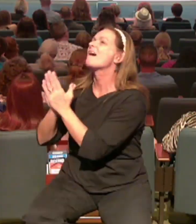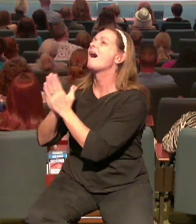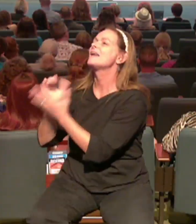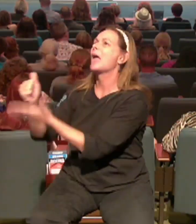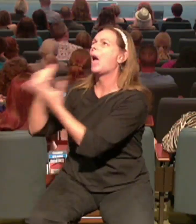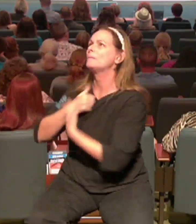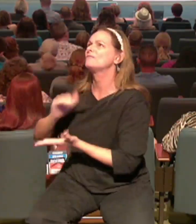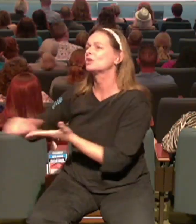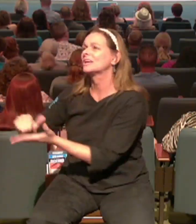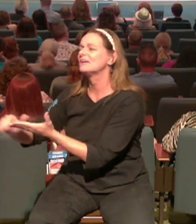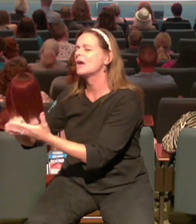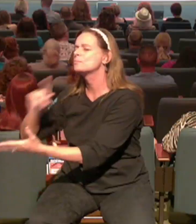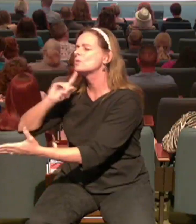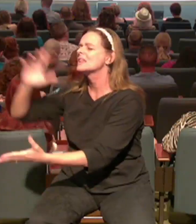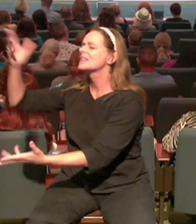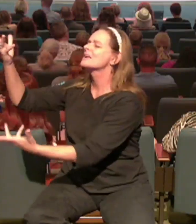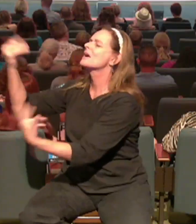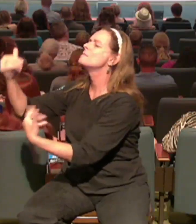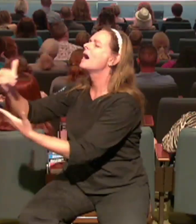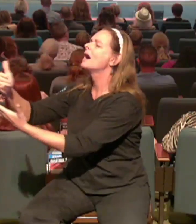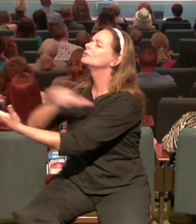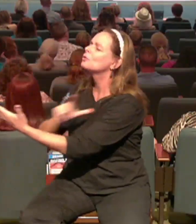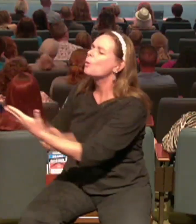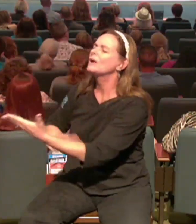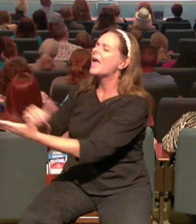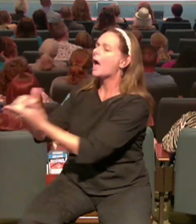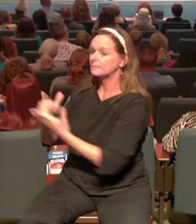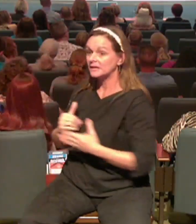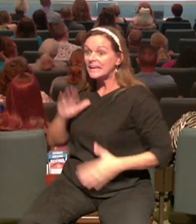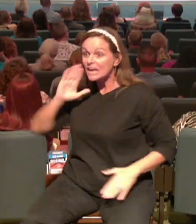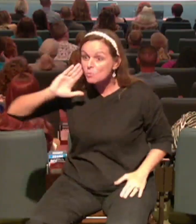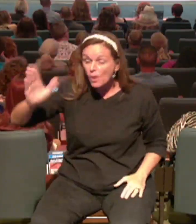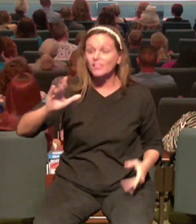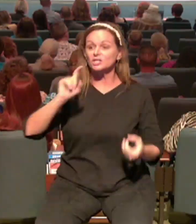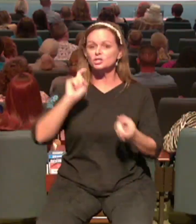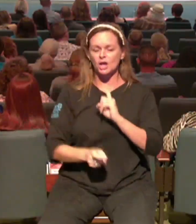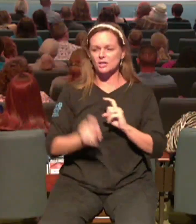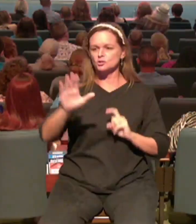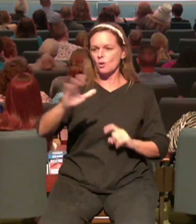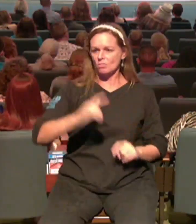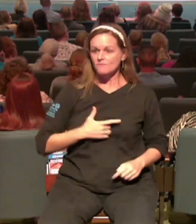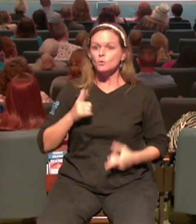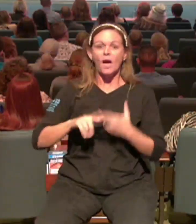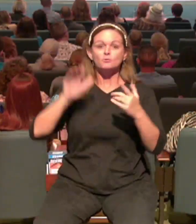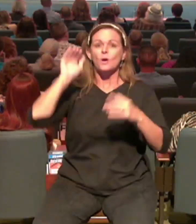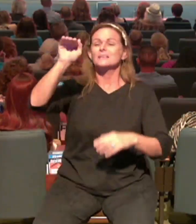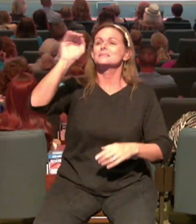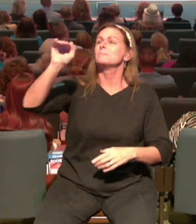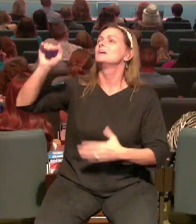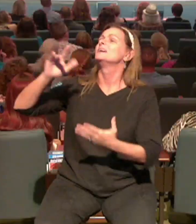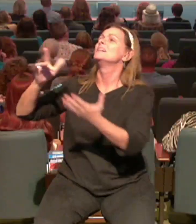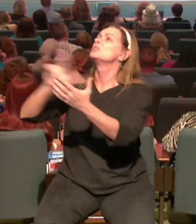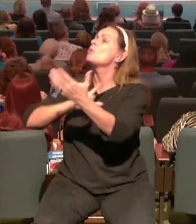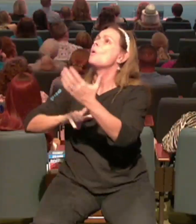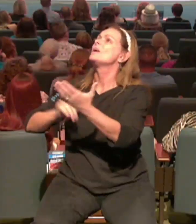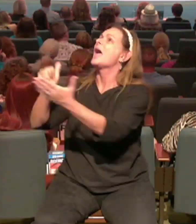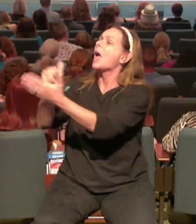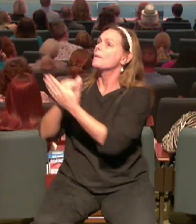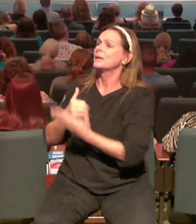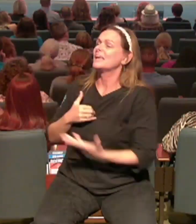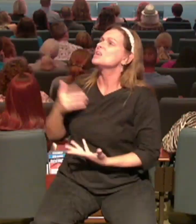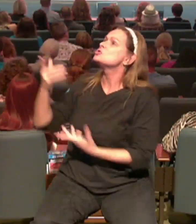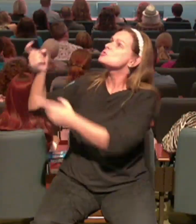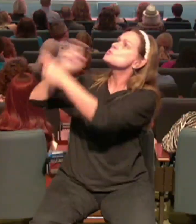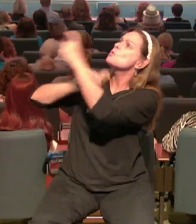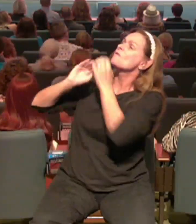actually invite him to do that by the Spirit of God, he will do that in your life. But you have to invite him and you have to want it. And you have to say, "The grace I've been